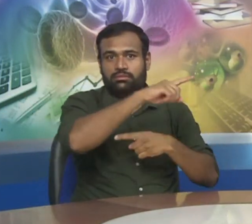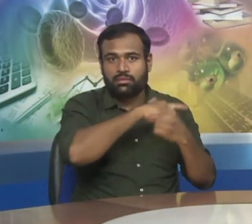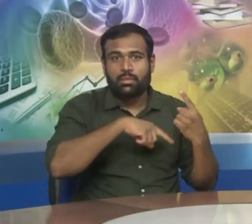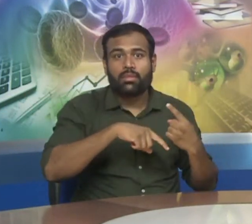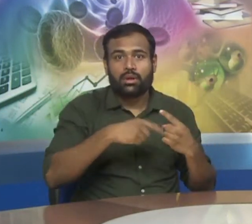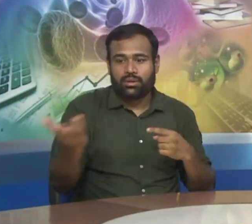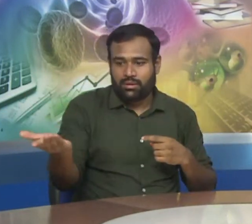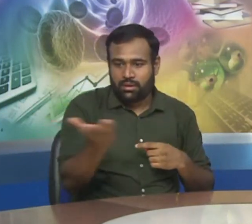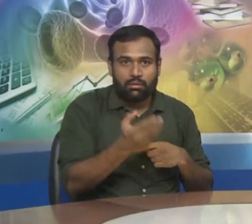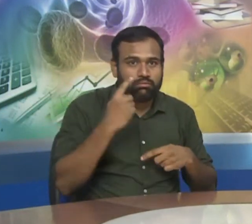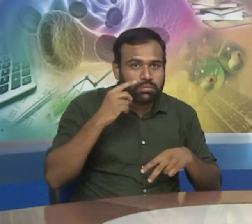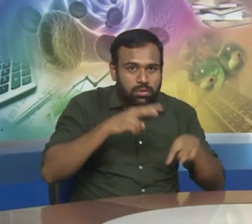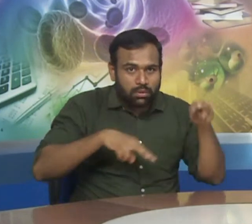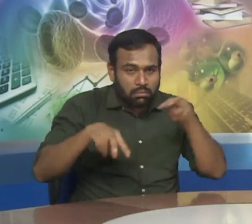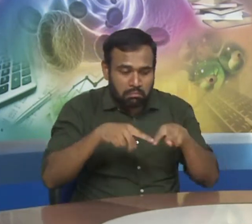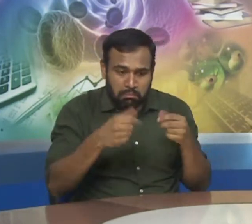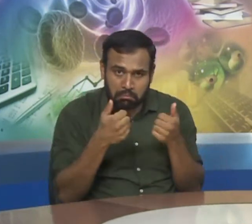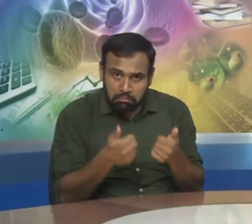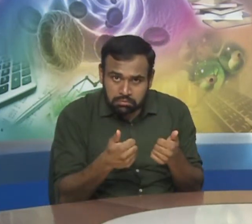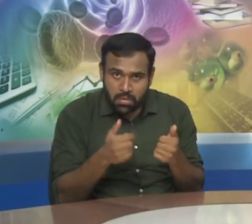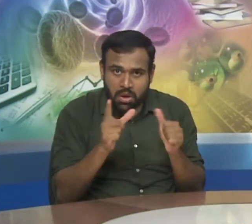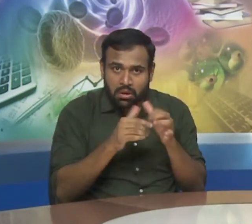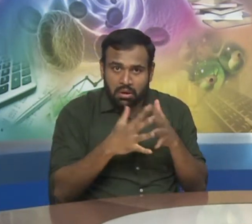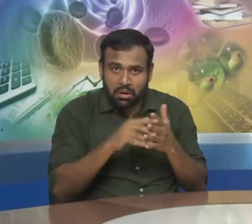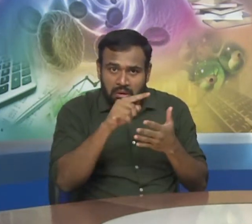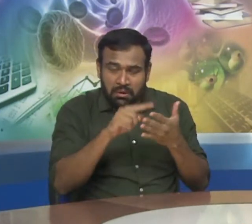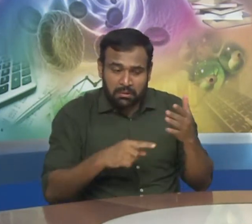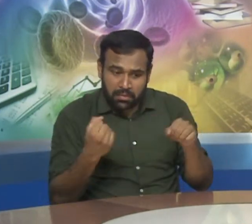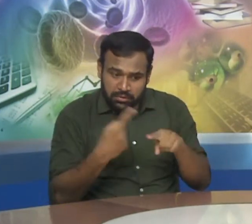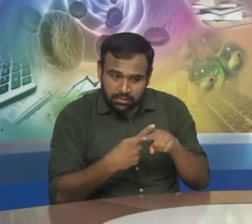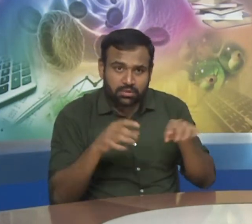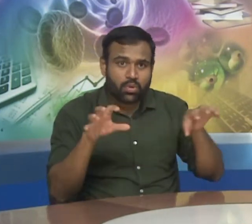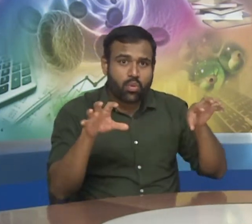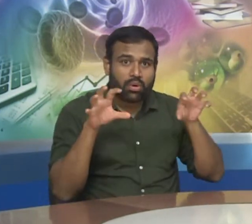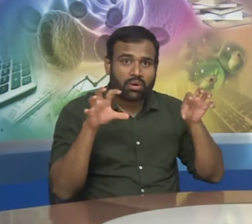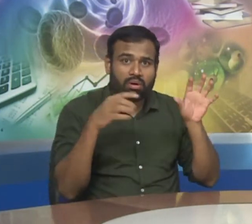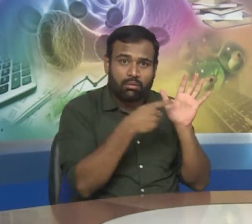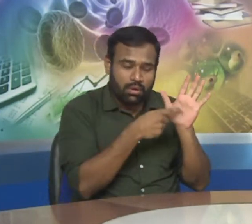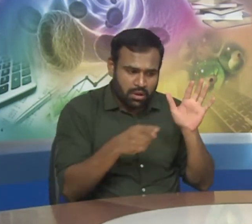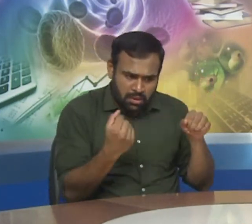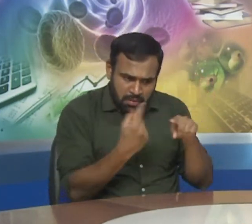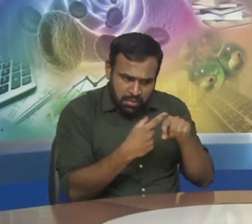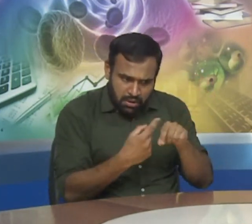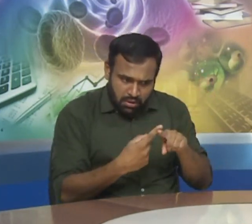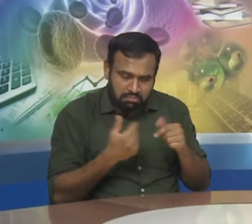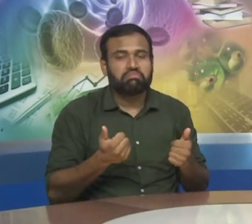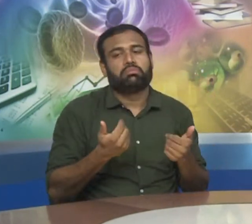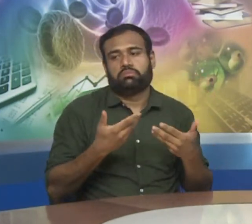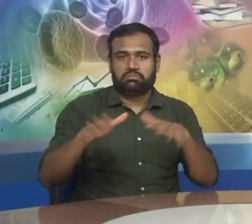an action of the executive is in accordance with the Constitution or not.